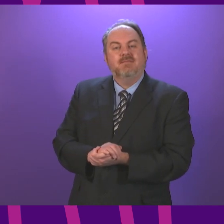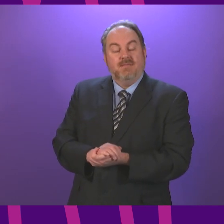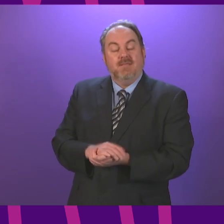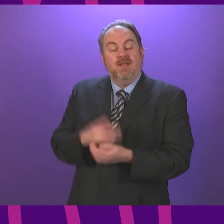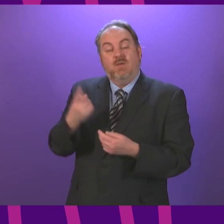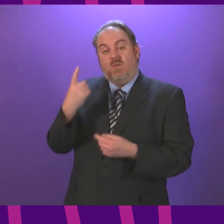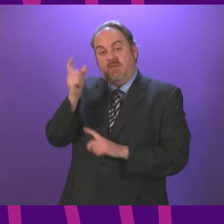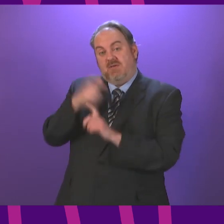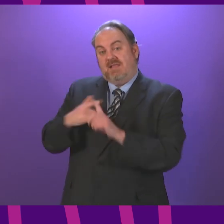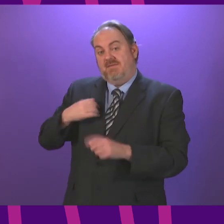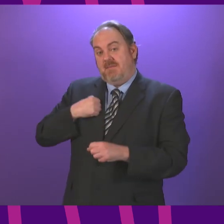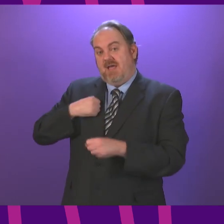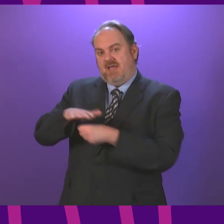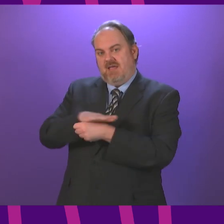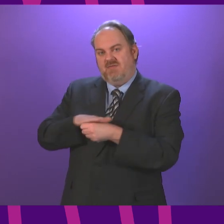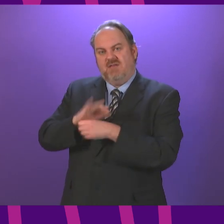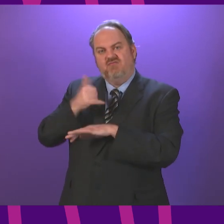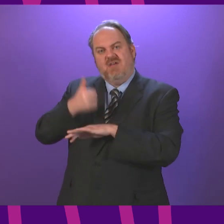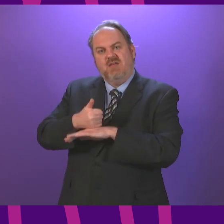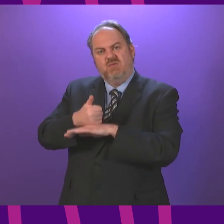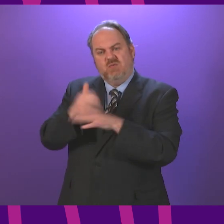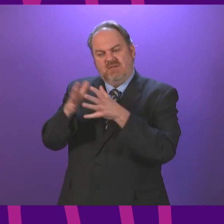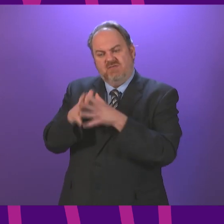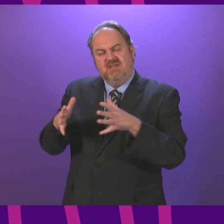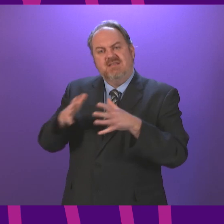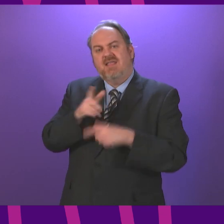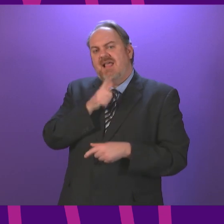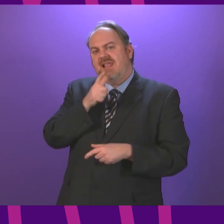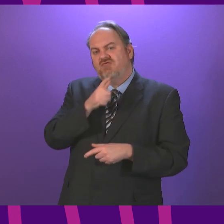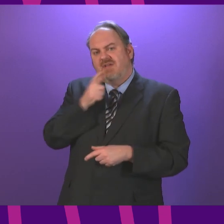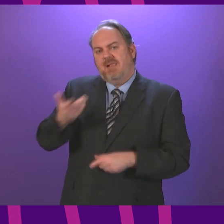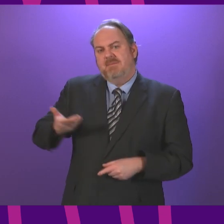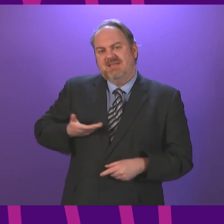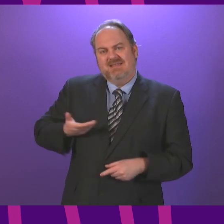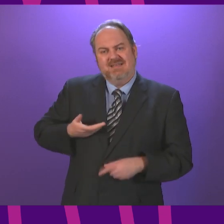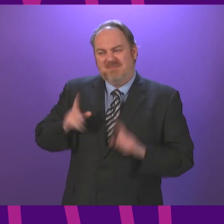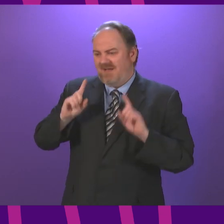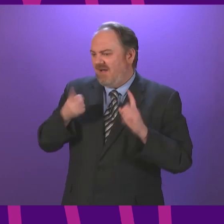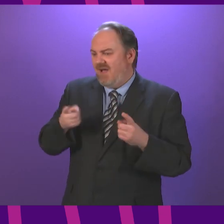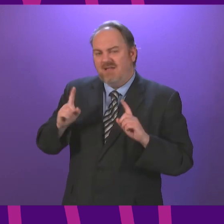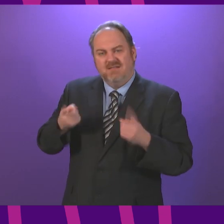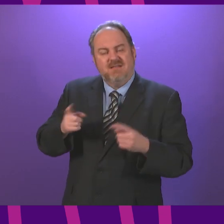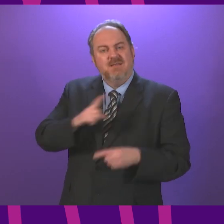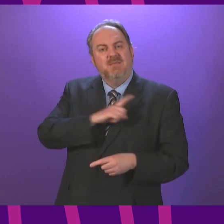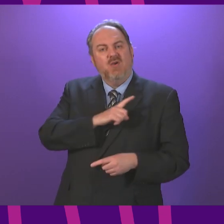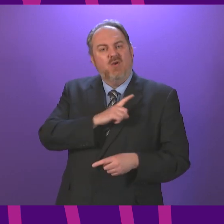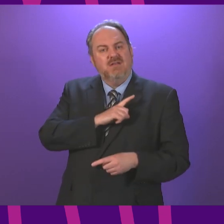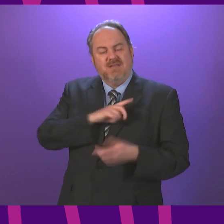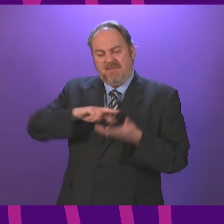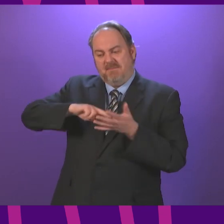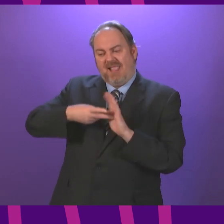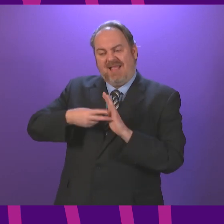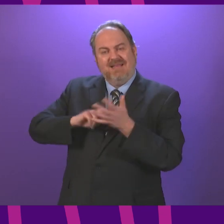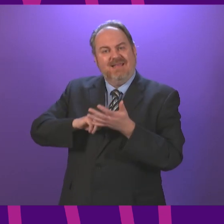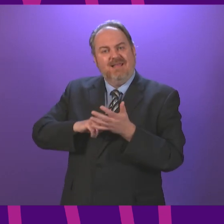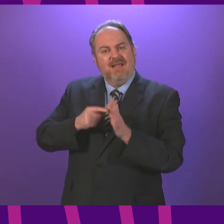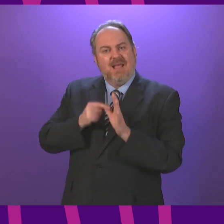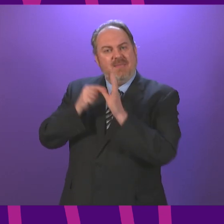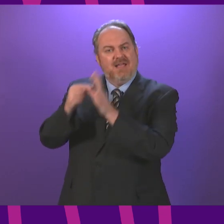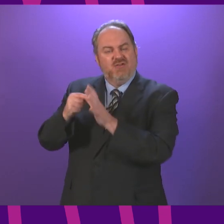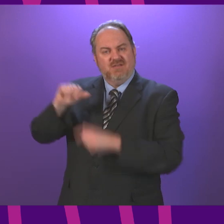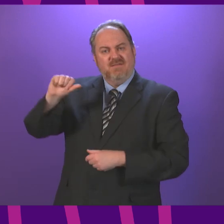mine who is seeking to develop their electrical business has been unable to progress with their planning application with the local